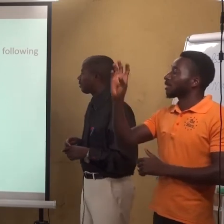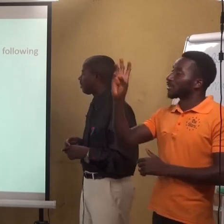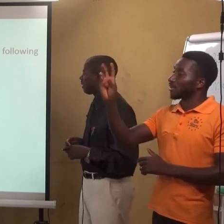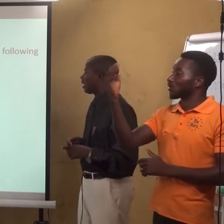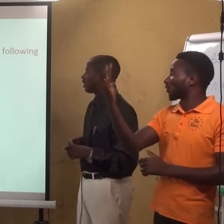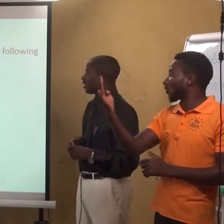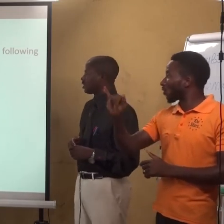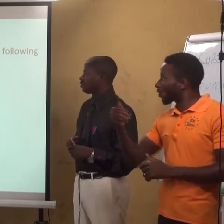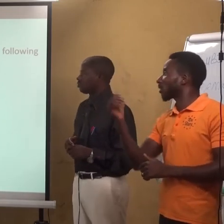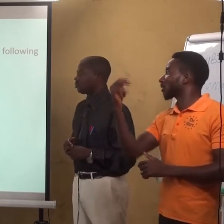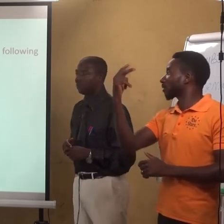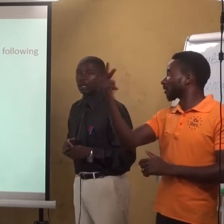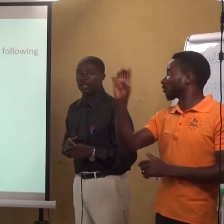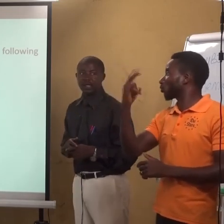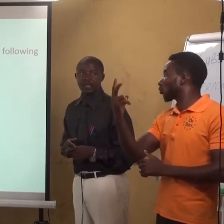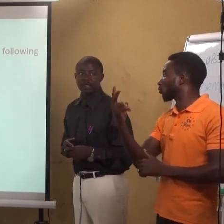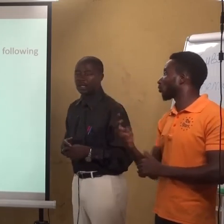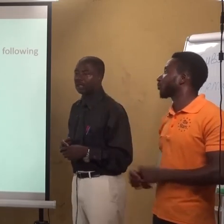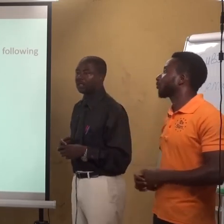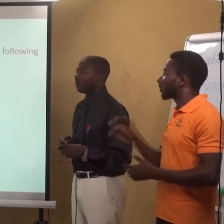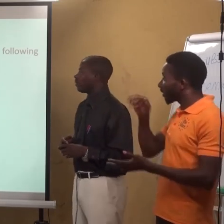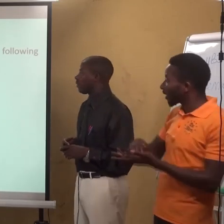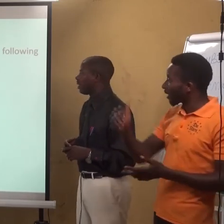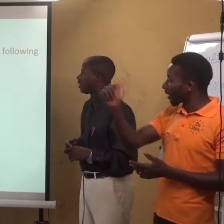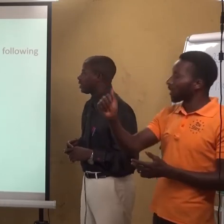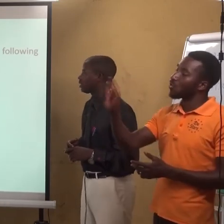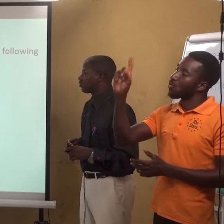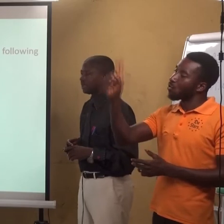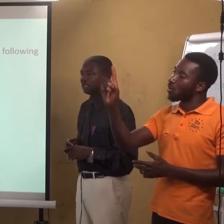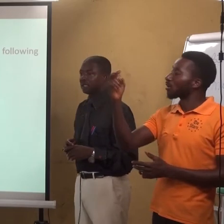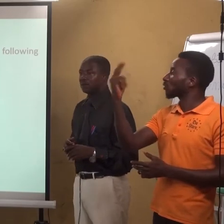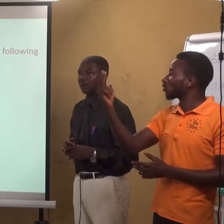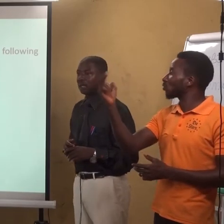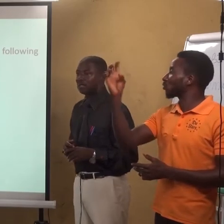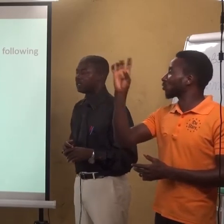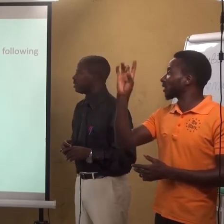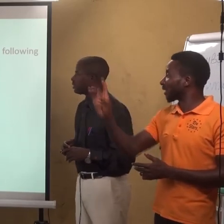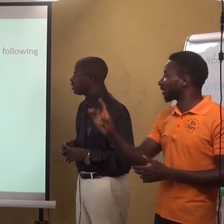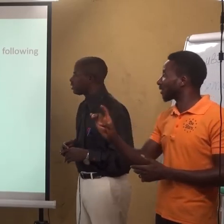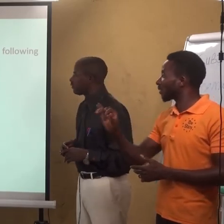64, 32. Again, A, 128,